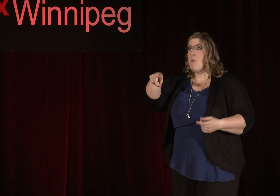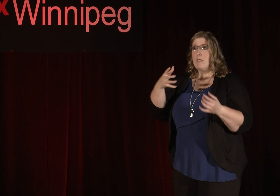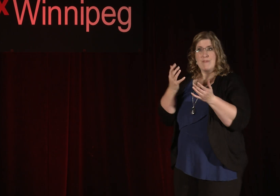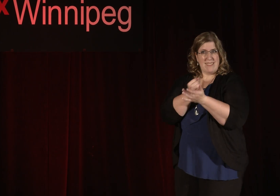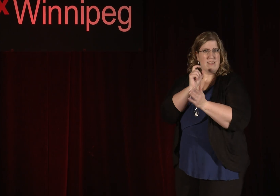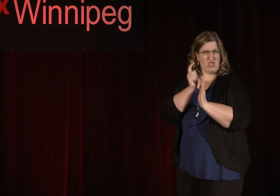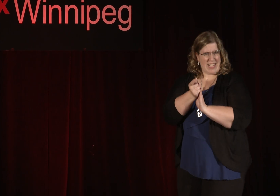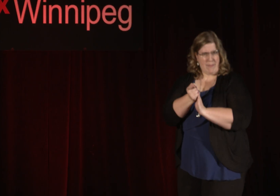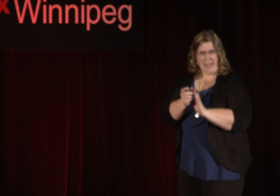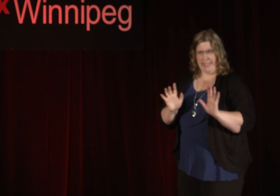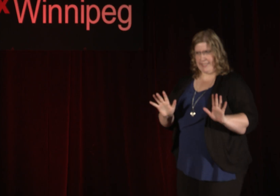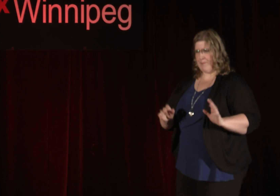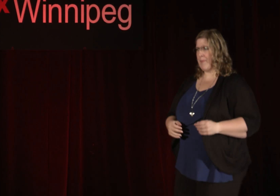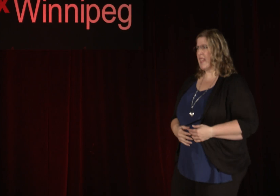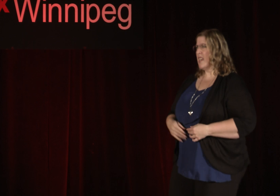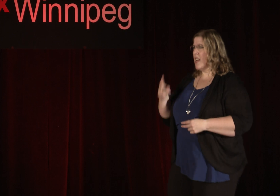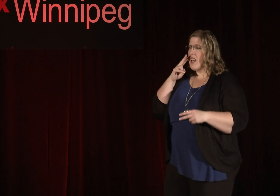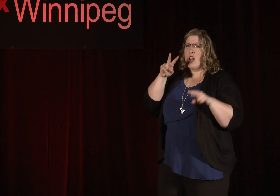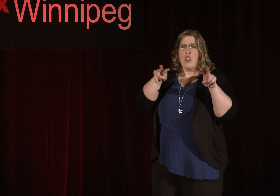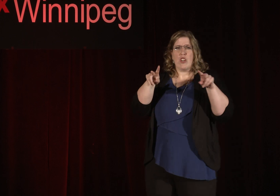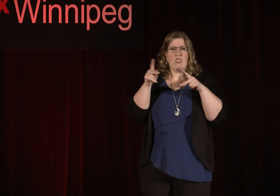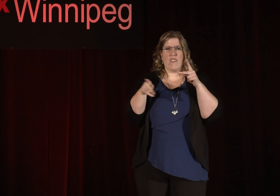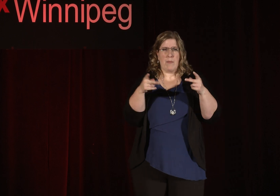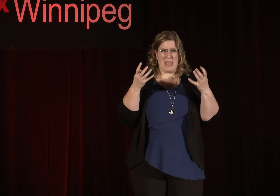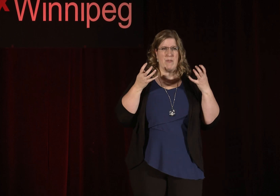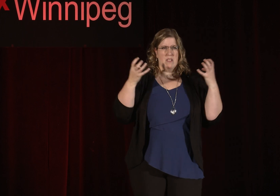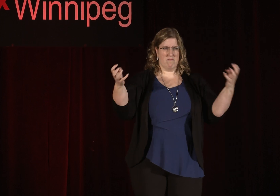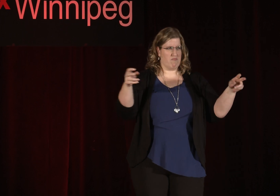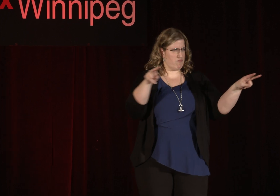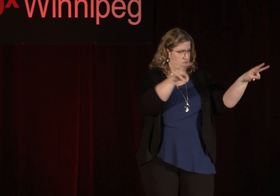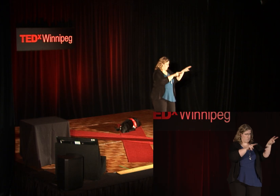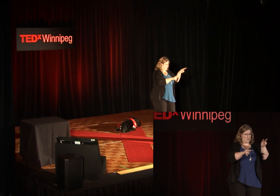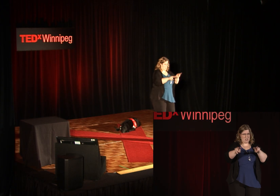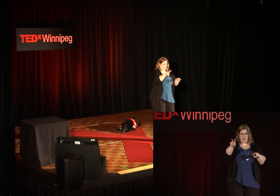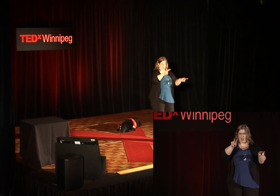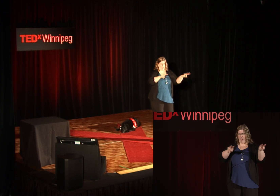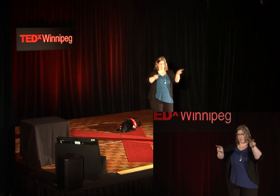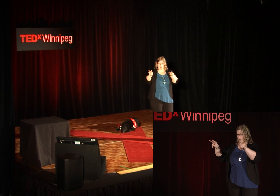to take a moment. Look at the people around you.